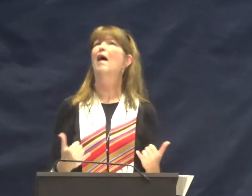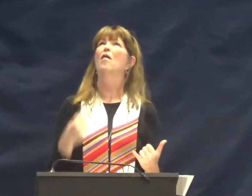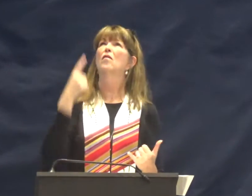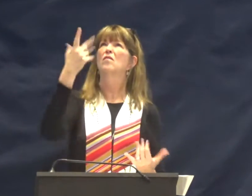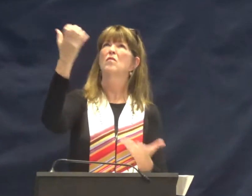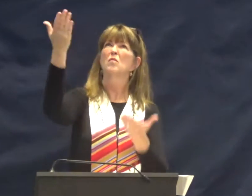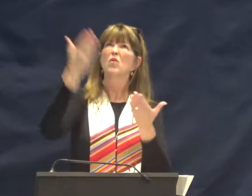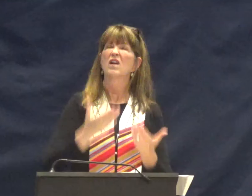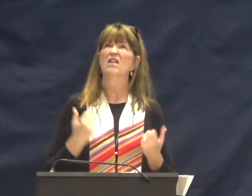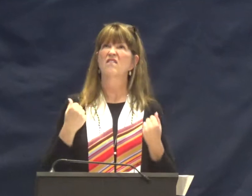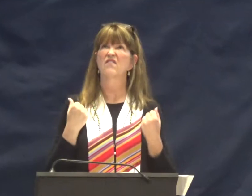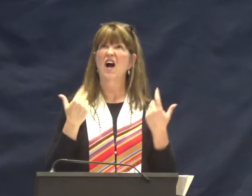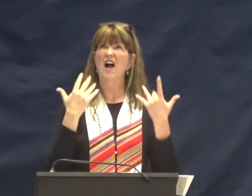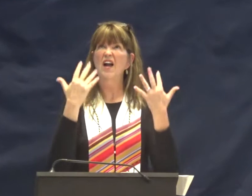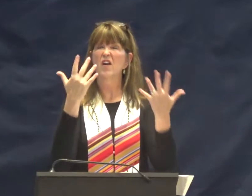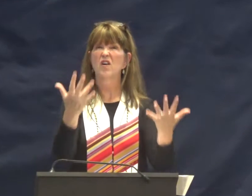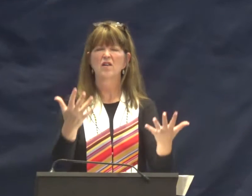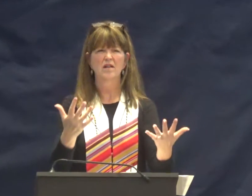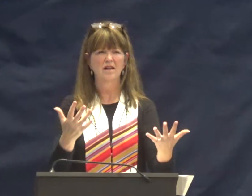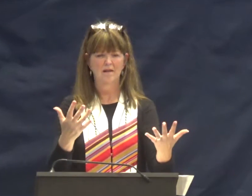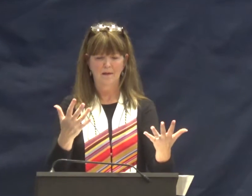to throw away, and now you're saying to bring